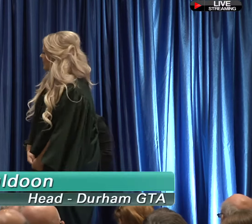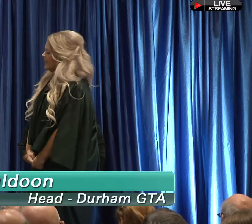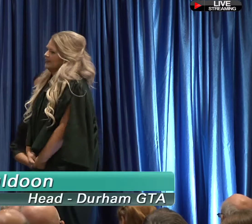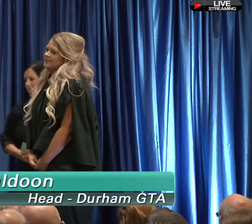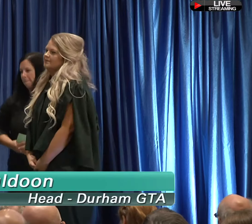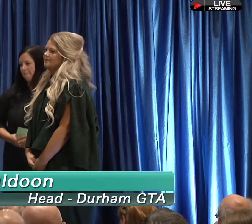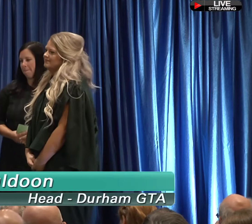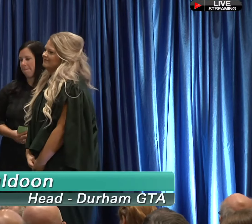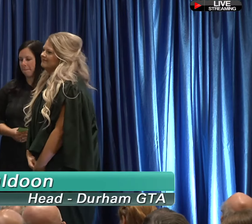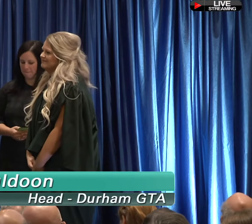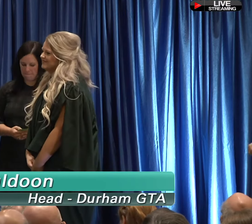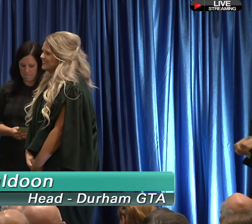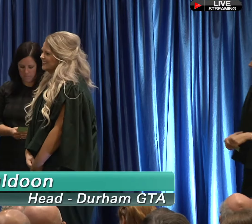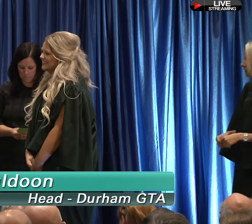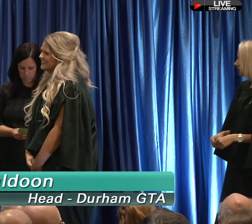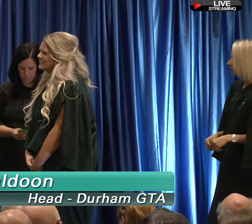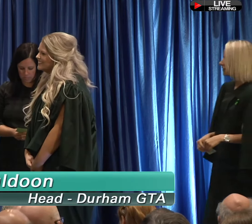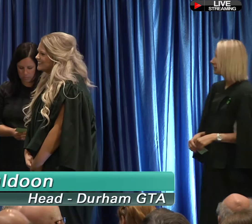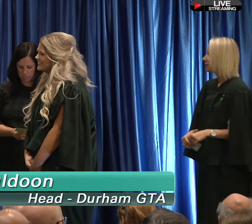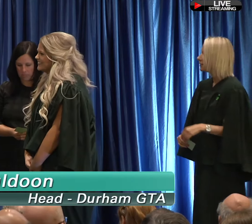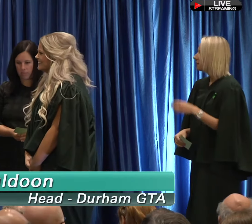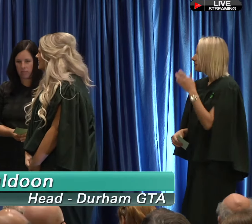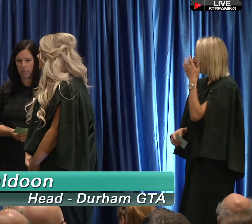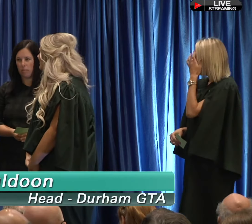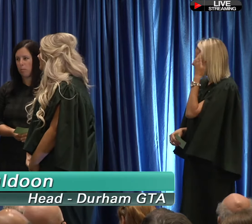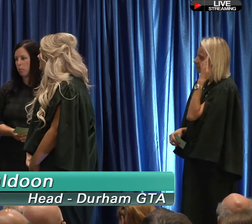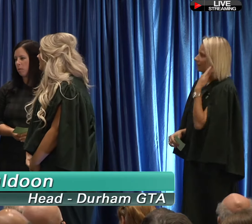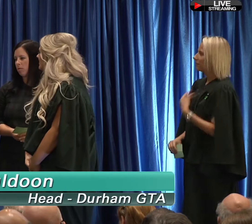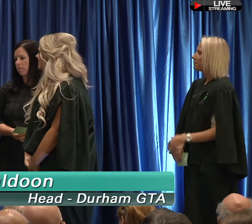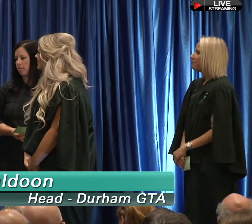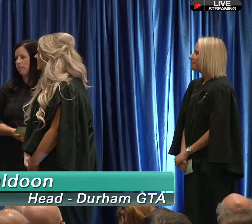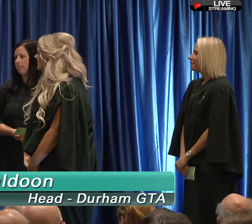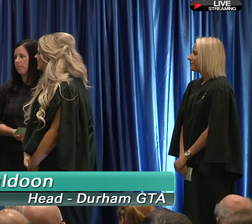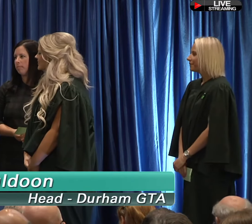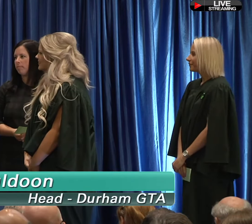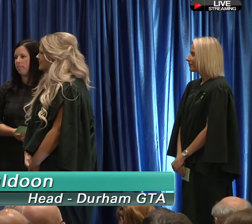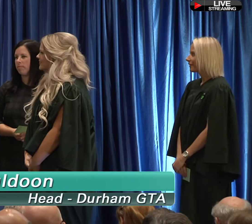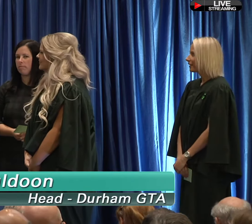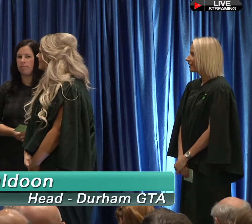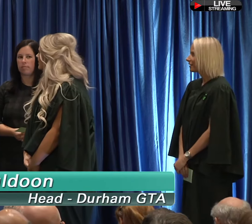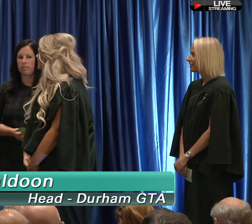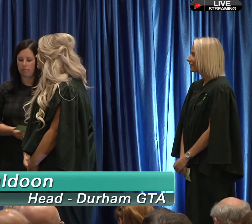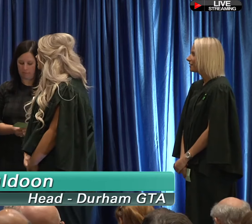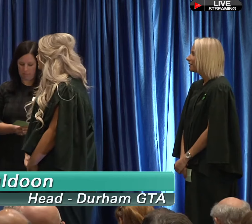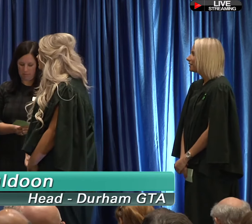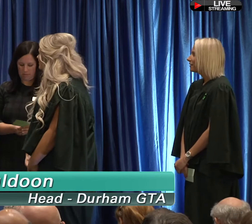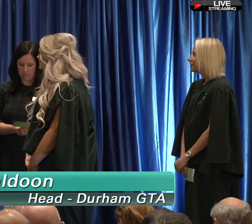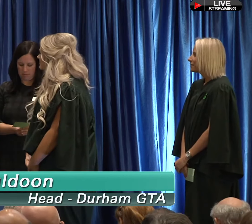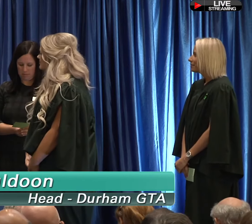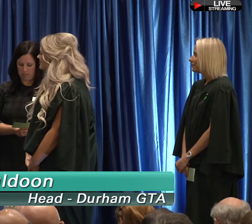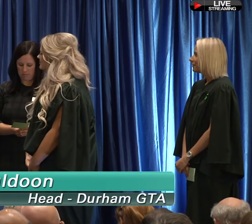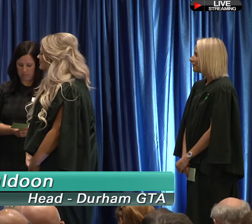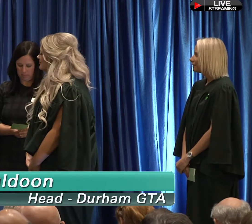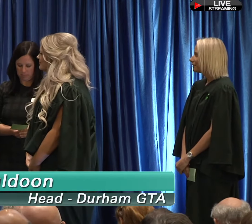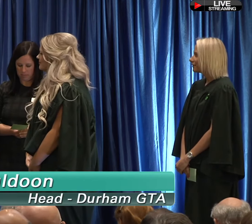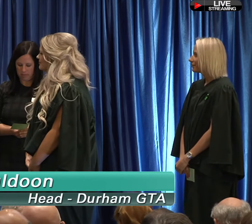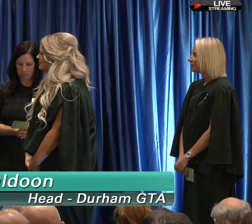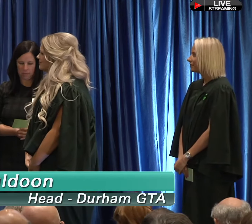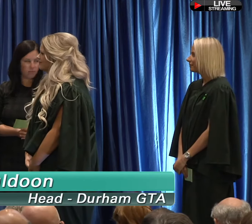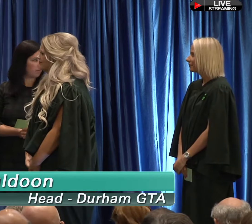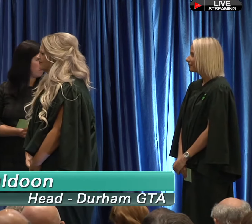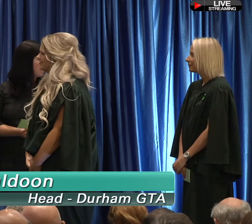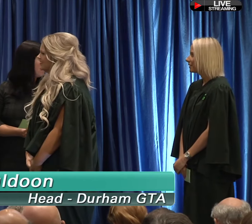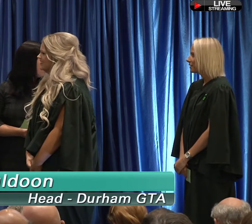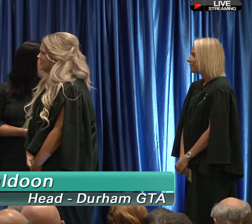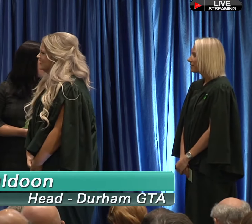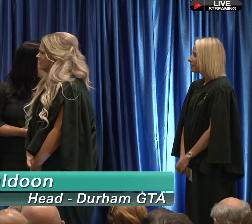Mr. Chancellor, I am pleased to present for the Certificates in Human Resource Management and Marketing and Entrepreneurship the candidates